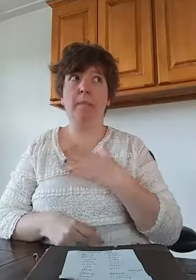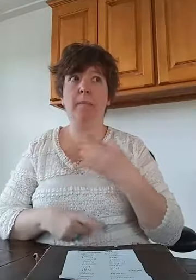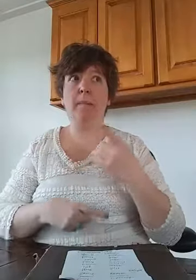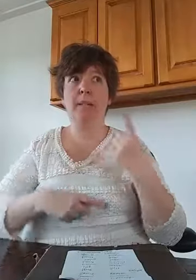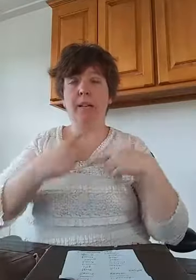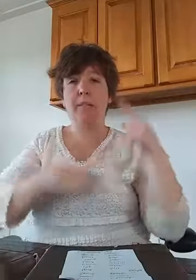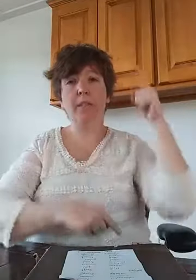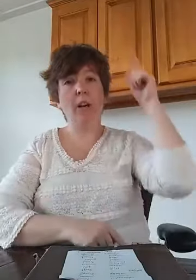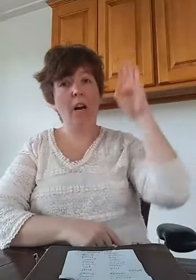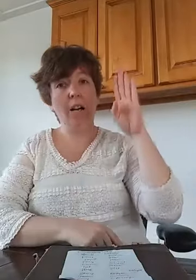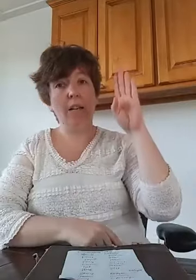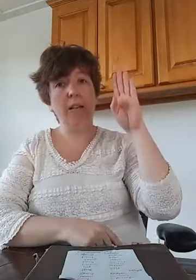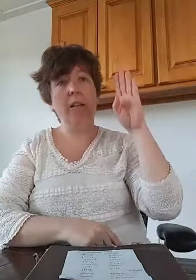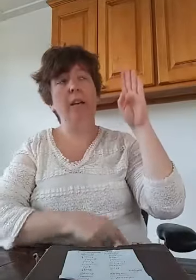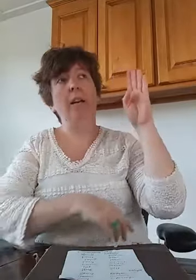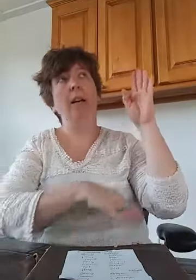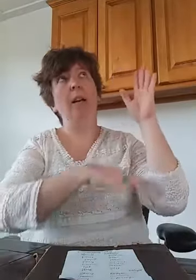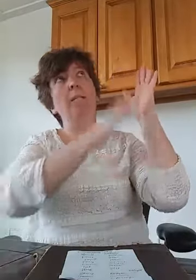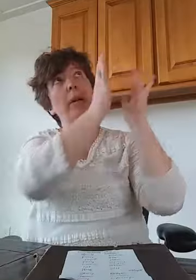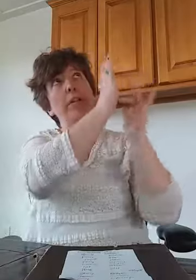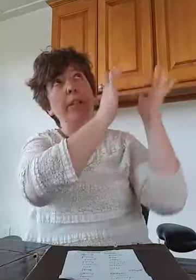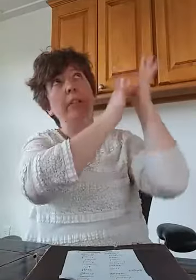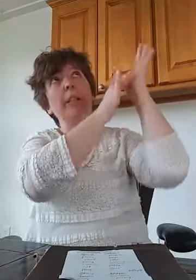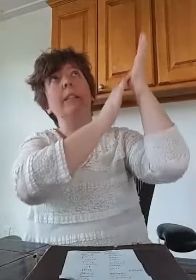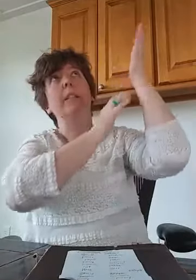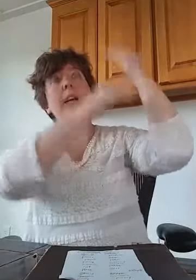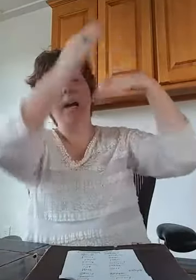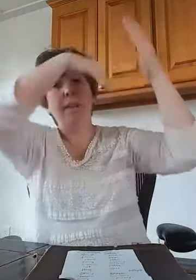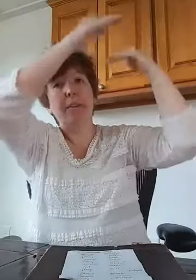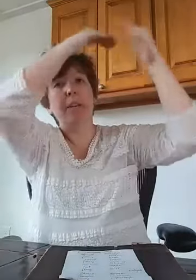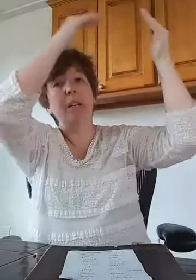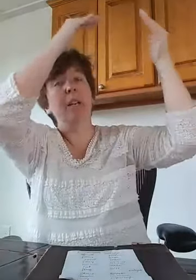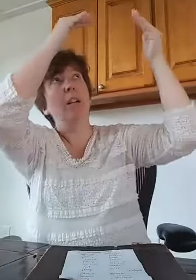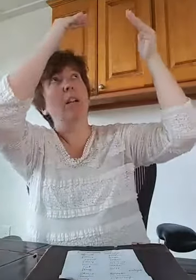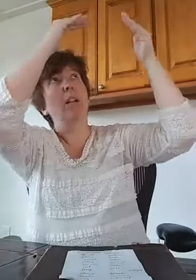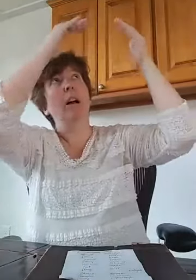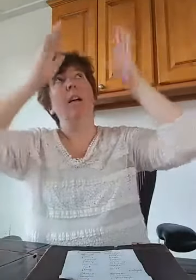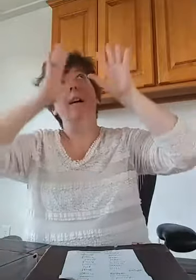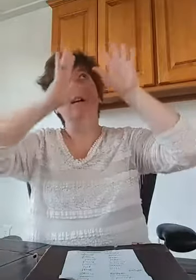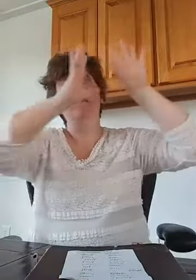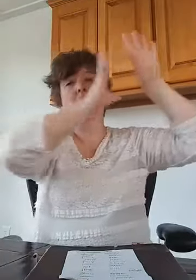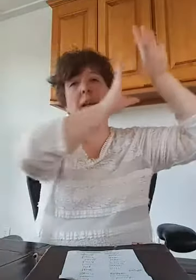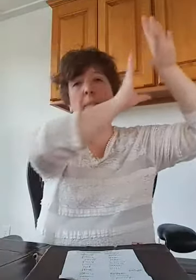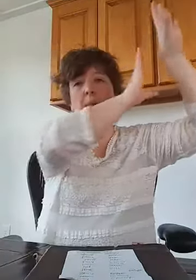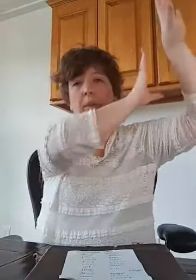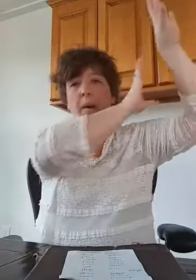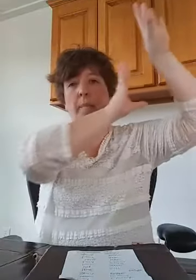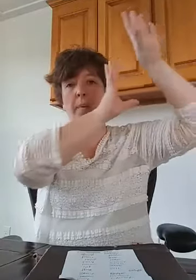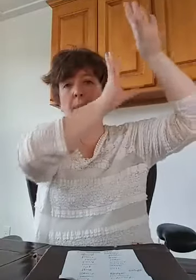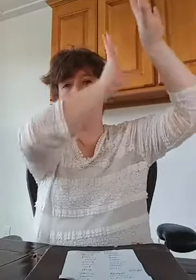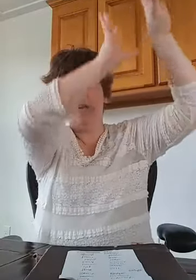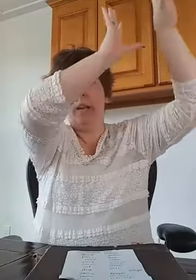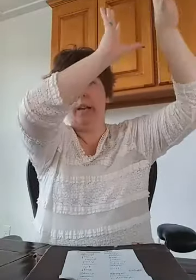my signs for God, Jesus, heaven. I always kind of put them up